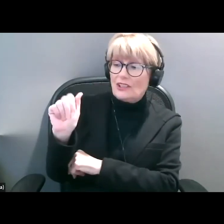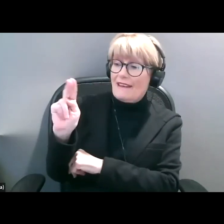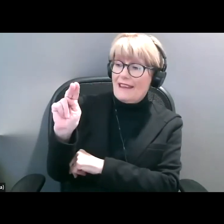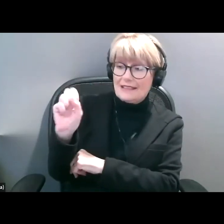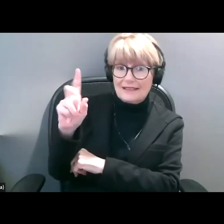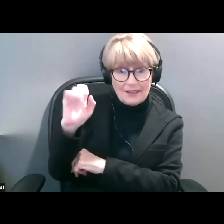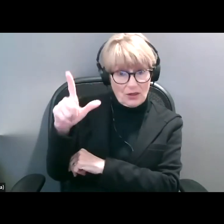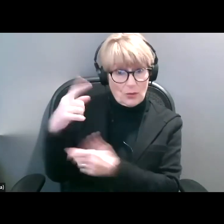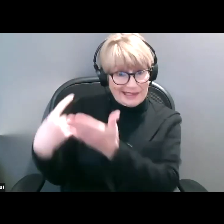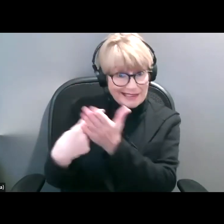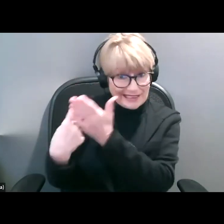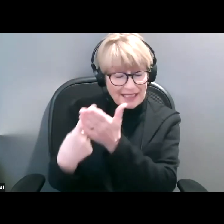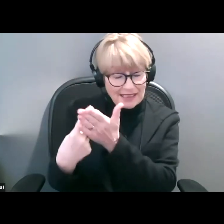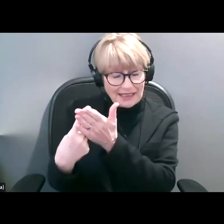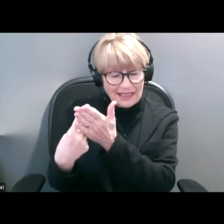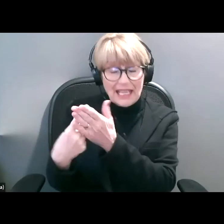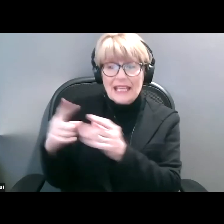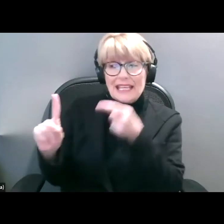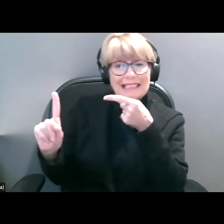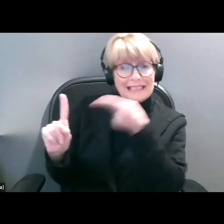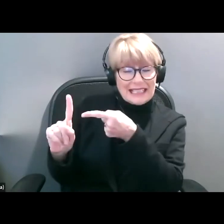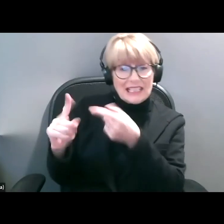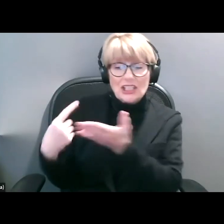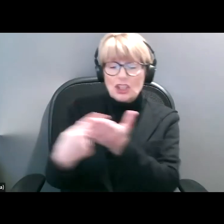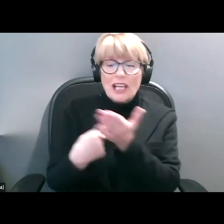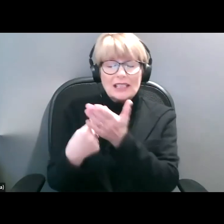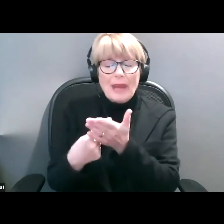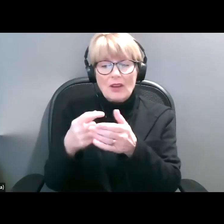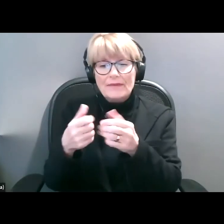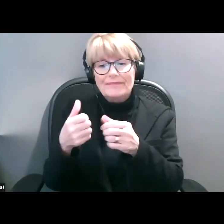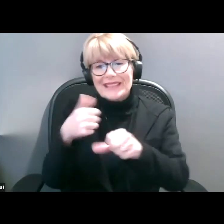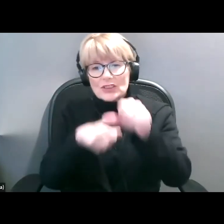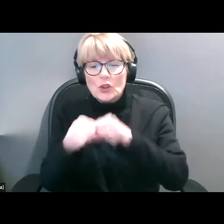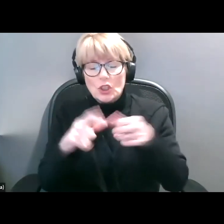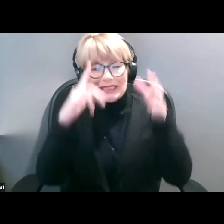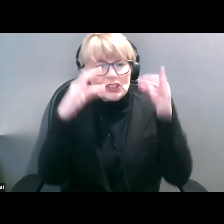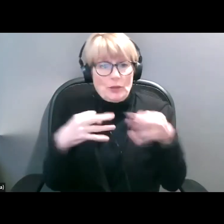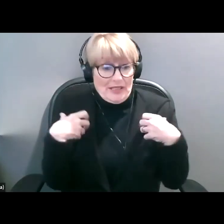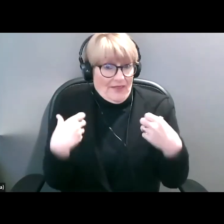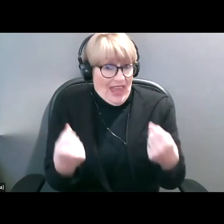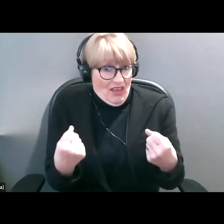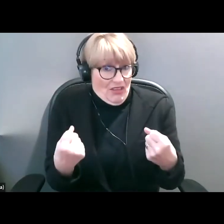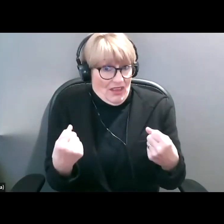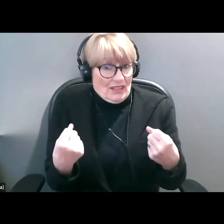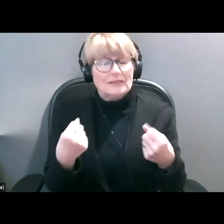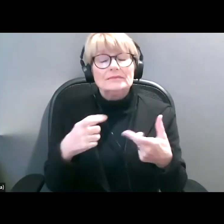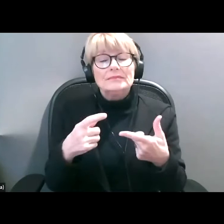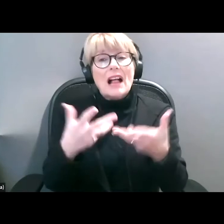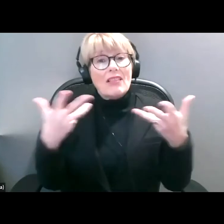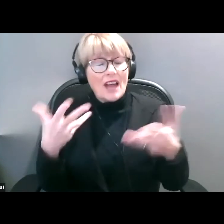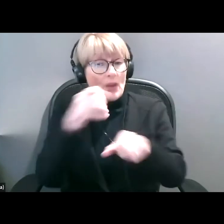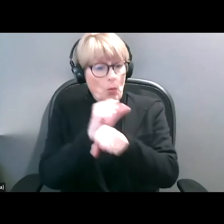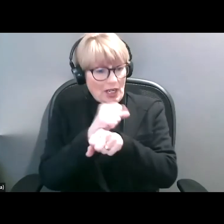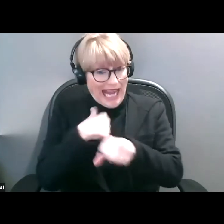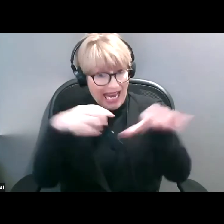about, as he talked about the social determinants of health. A lot of the work that I do actually focuses